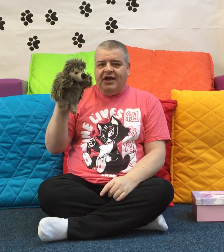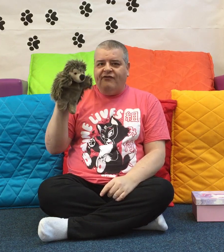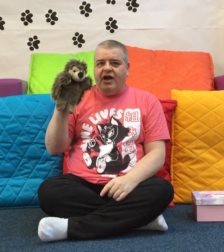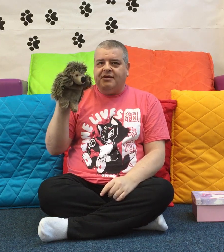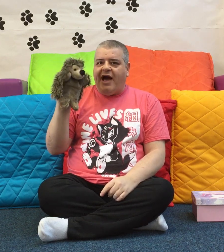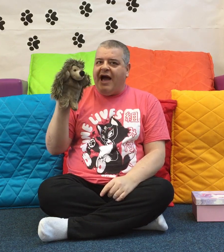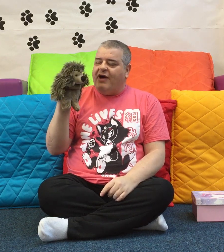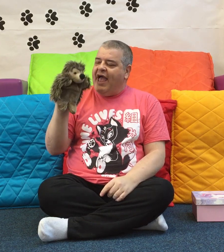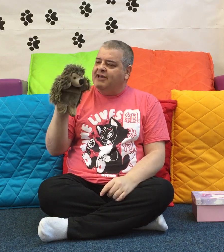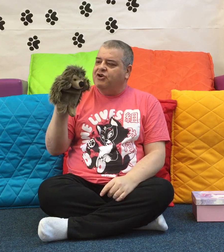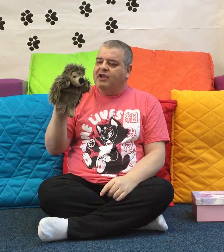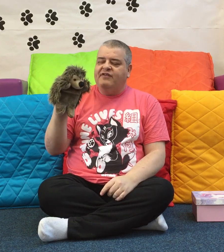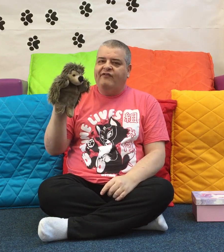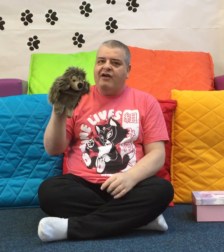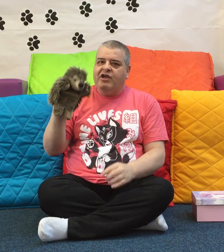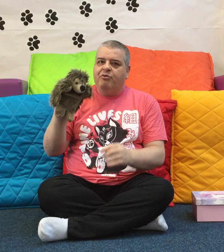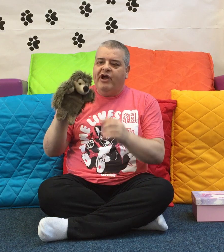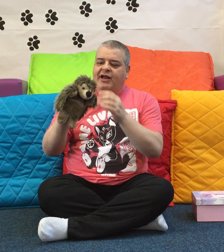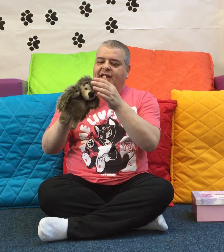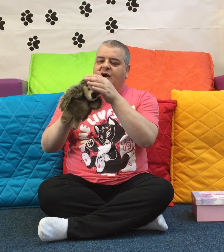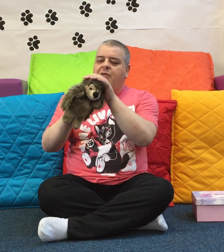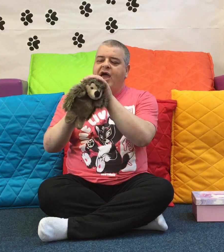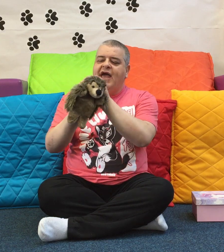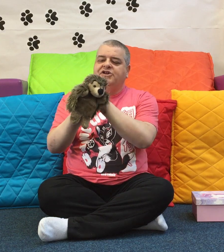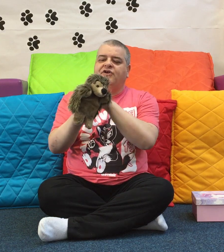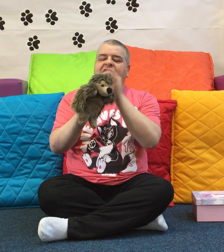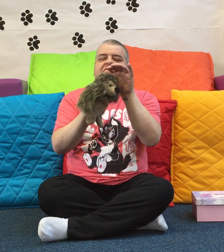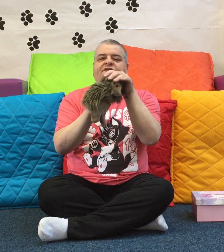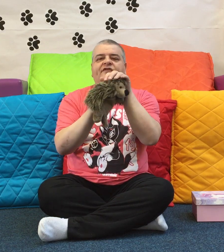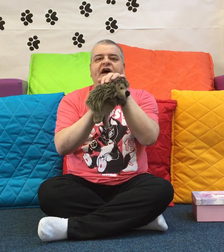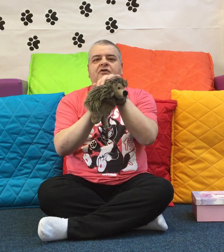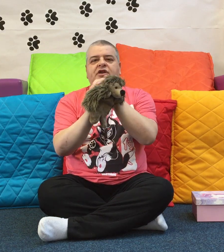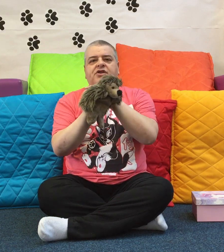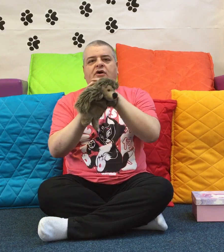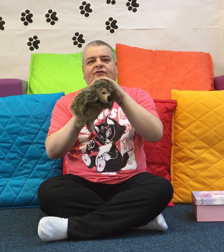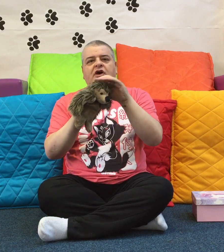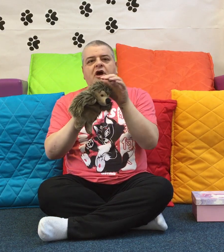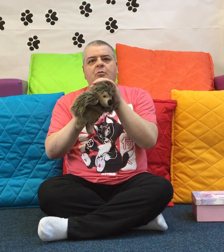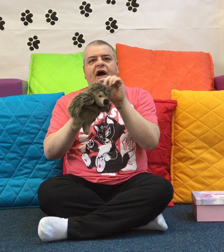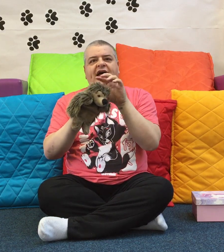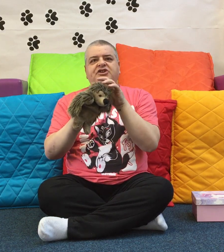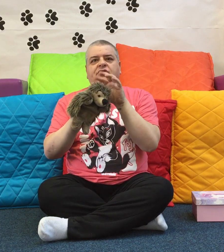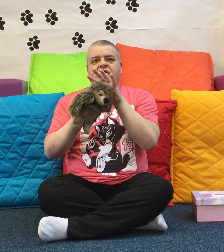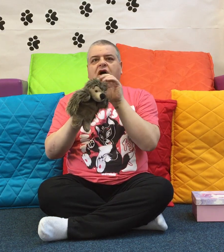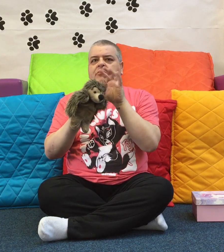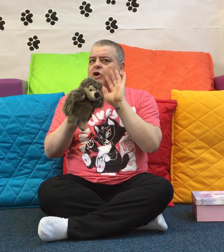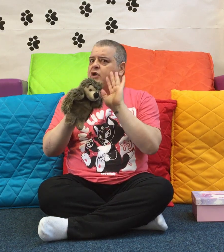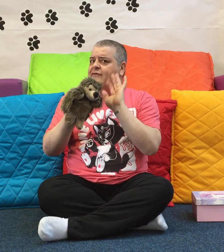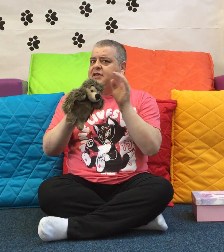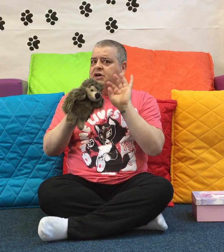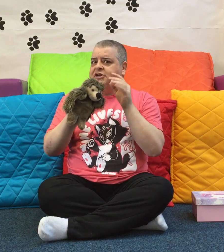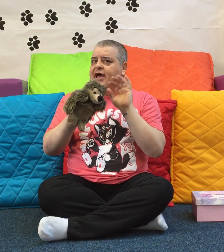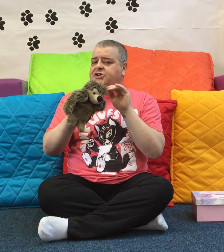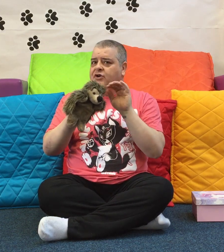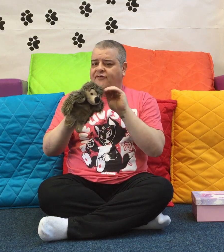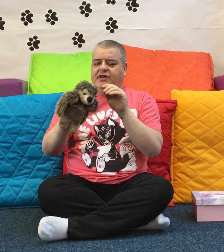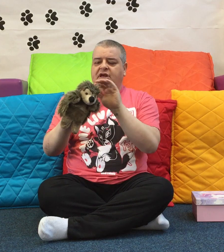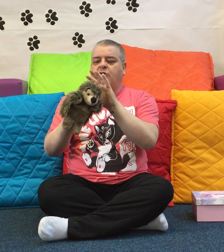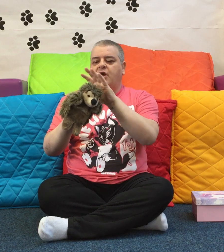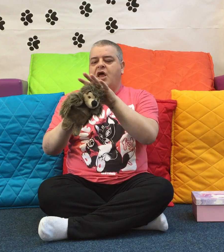sing first about how a hedgehog is very prickly. Now, my hedgehog here is very soft. But hedgehogs at home, don't ever touch a hedgehog if you see one.